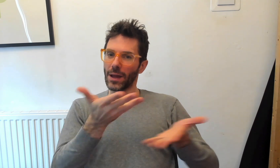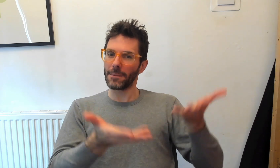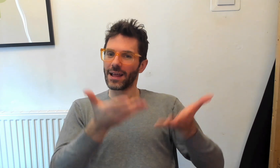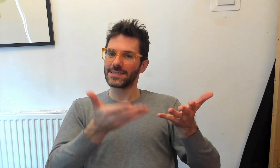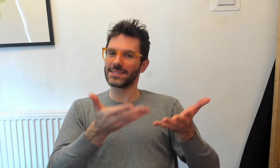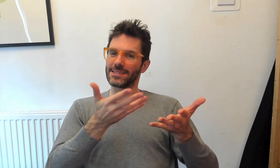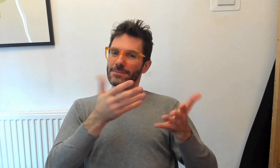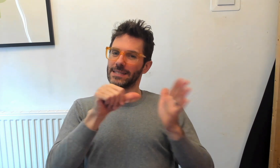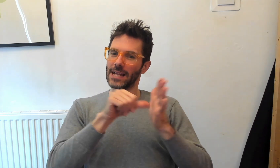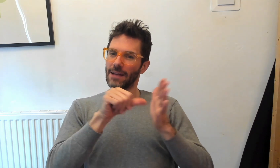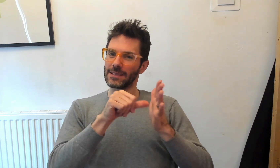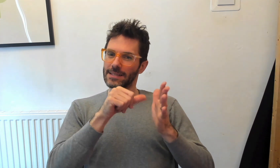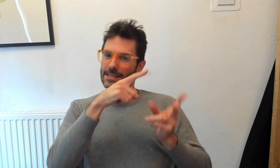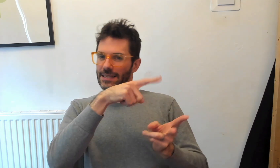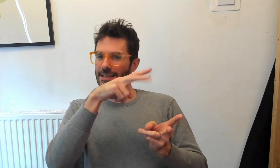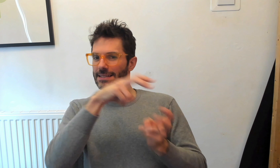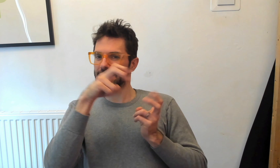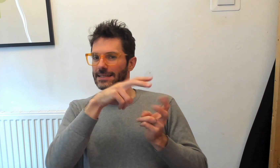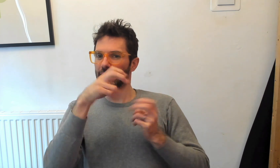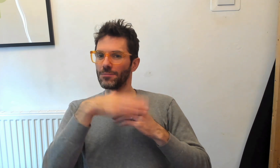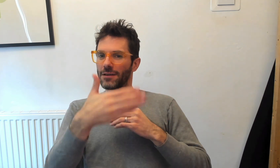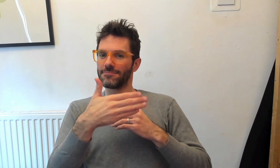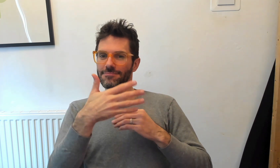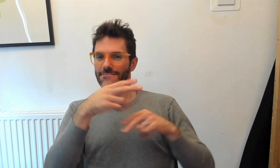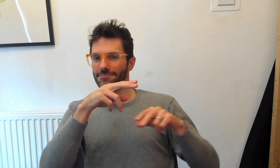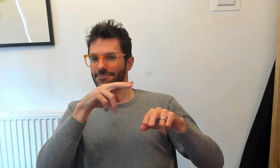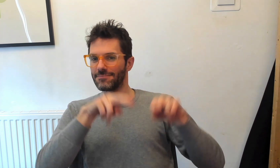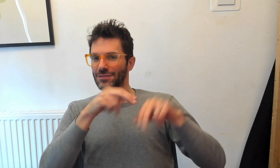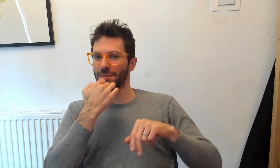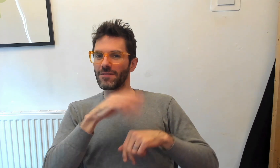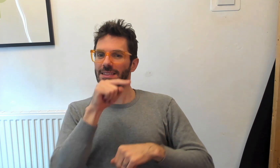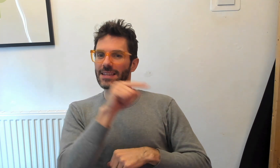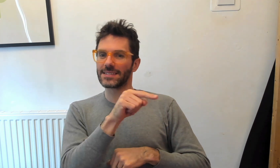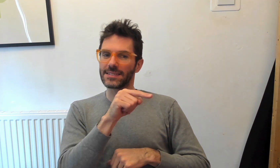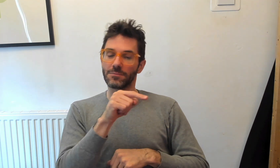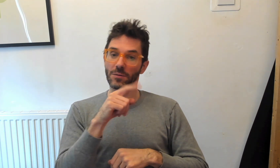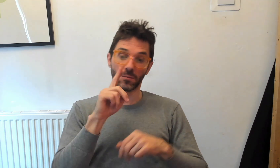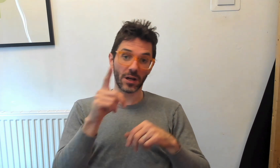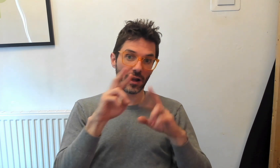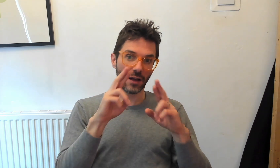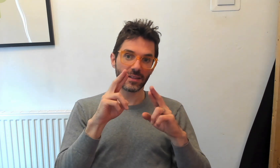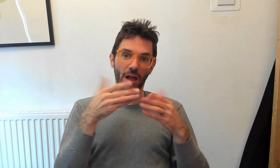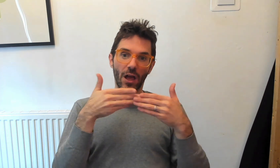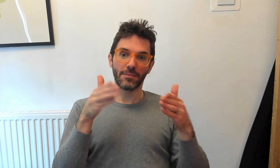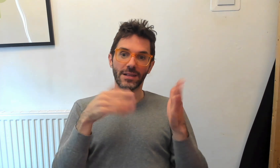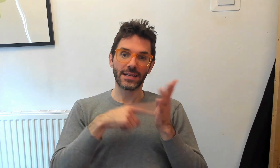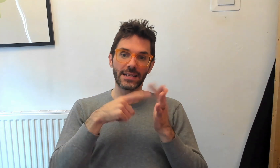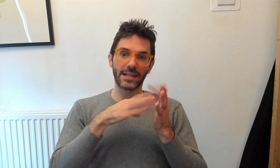Because of the load balancing, it's difficult to extract monitoring data. Hopefully Open